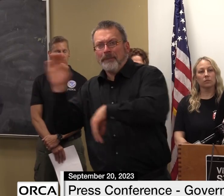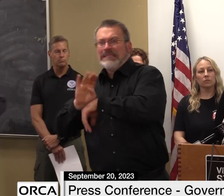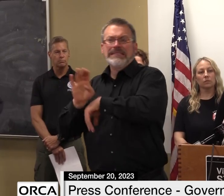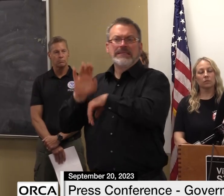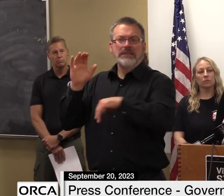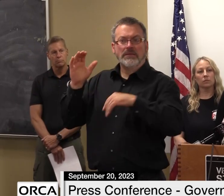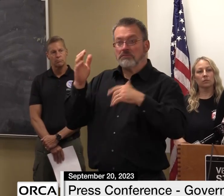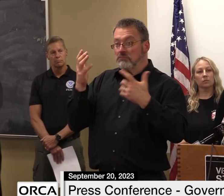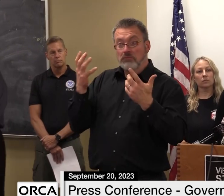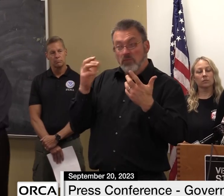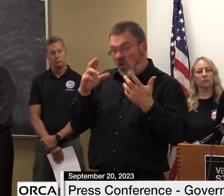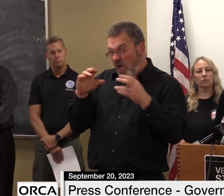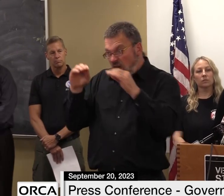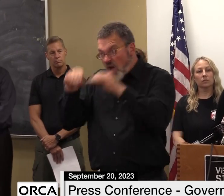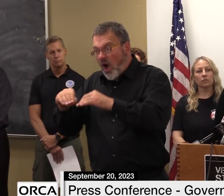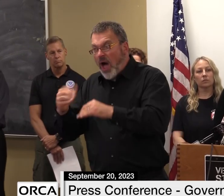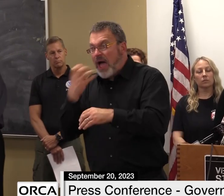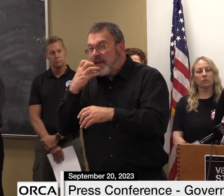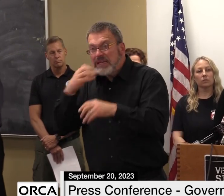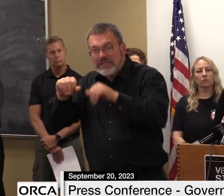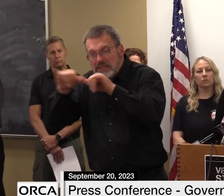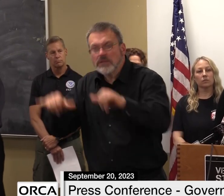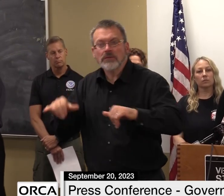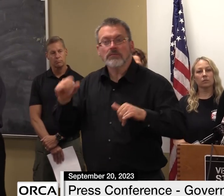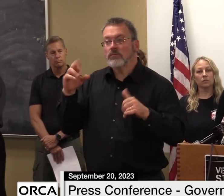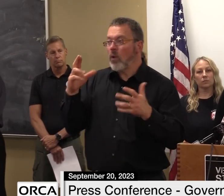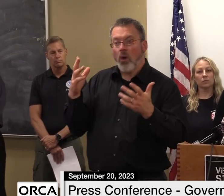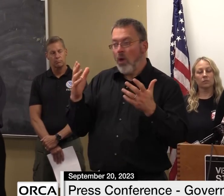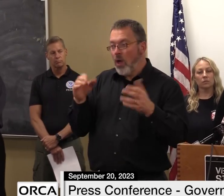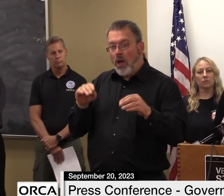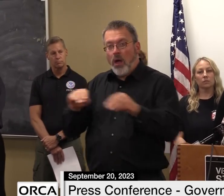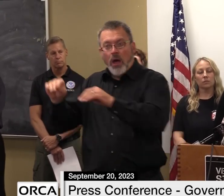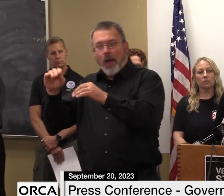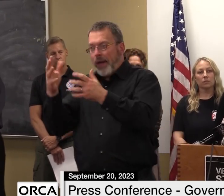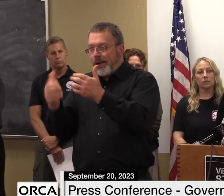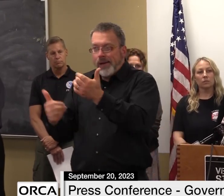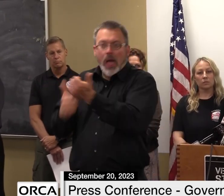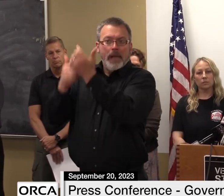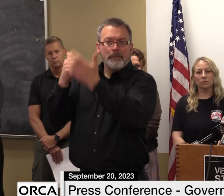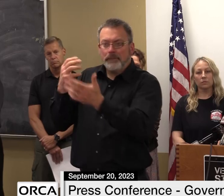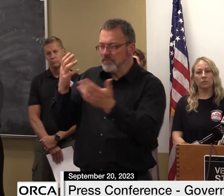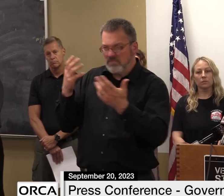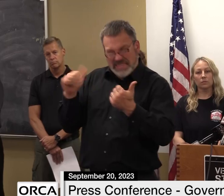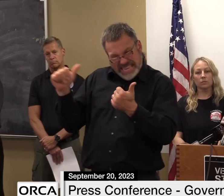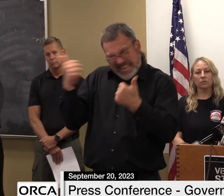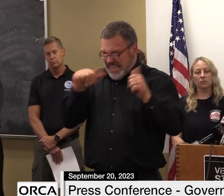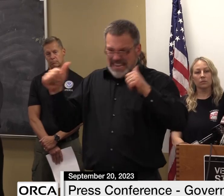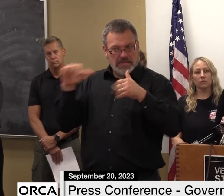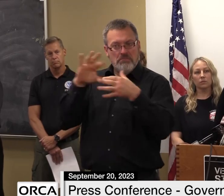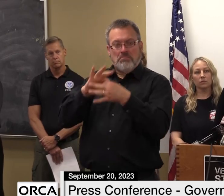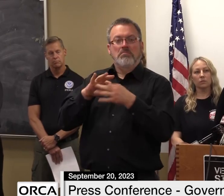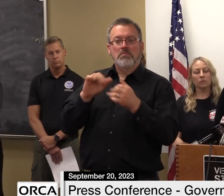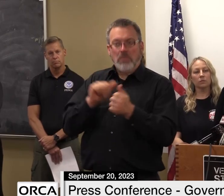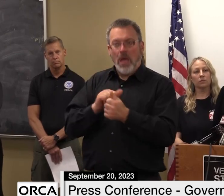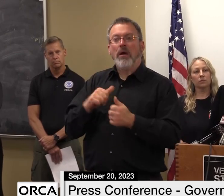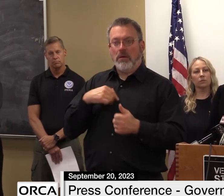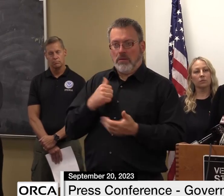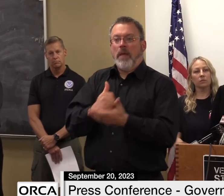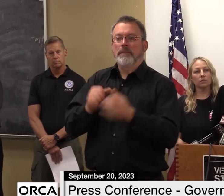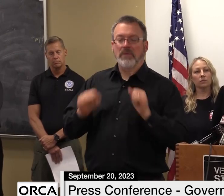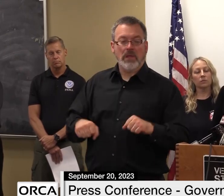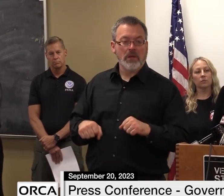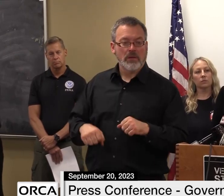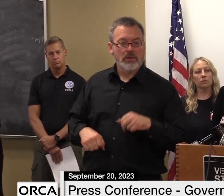install new heating systems or move them can use that money to do that work, so. I don't know who this is for, but you're